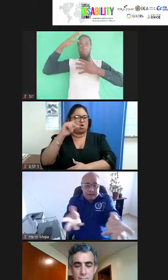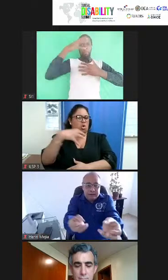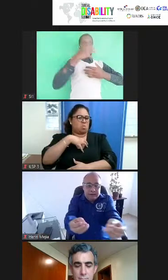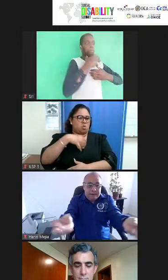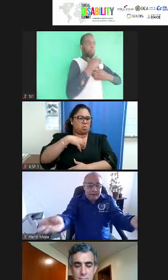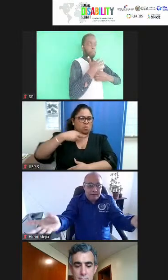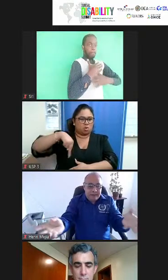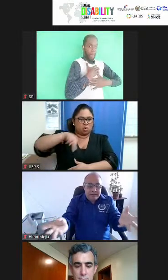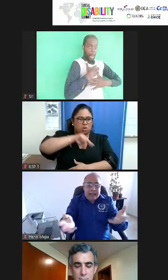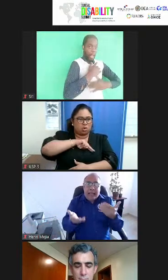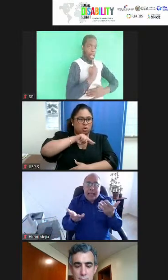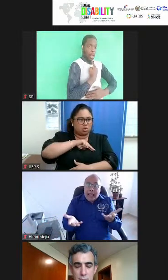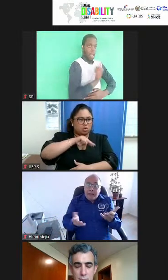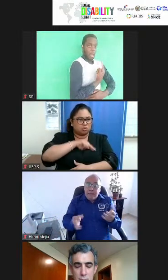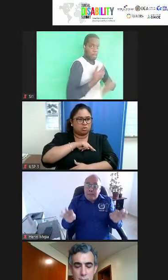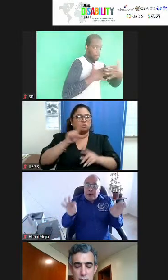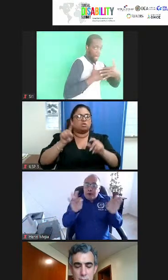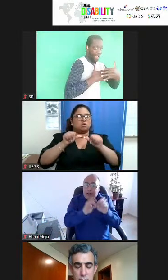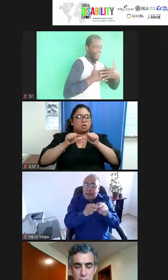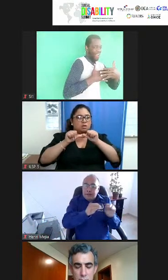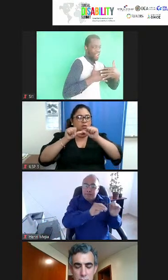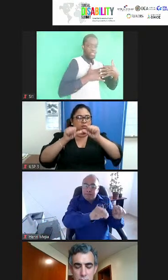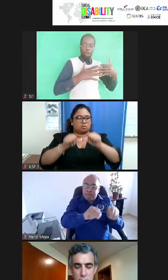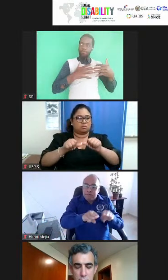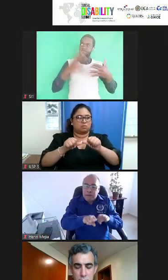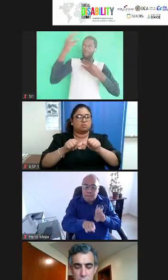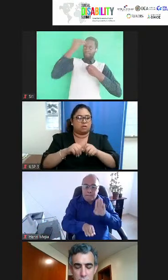new knowledge we will